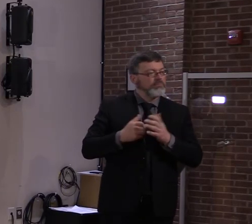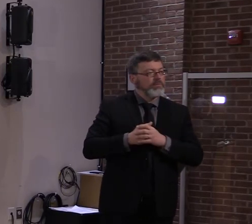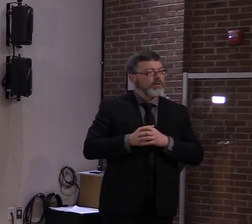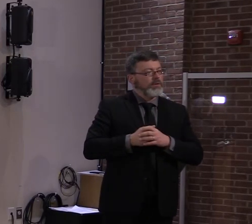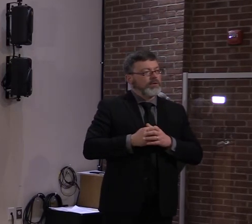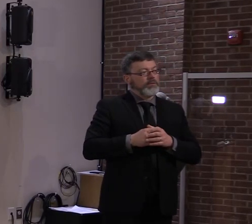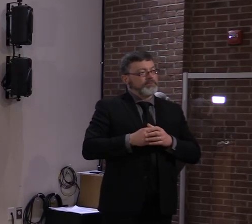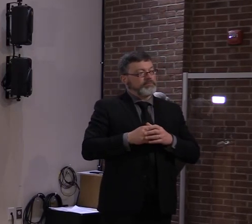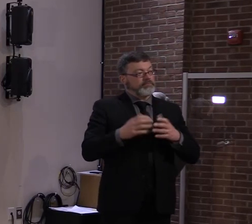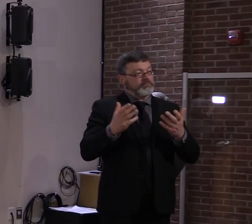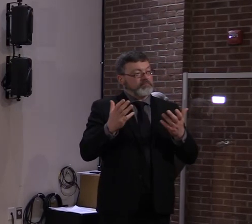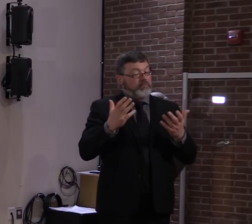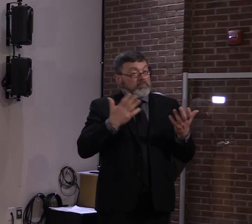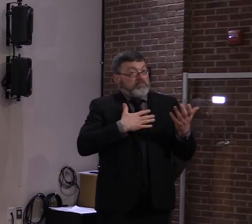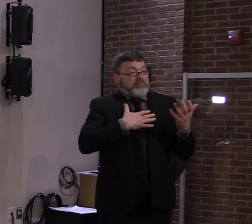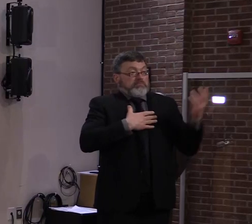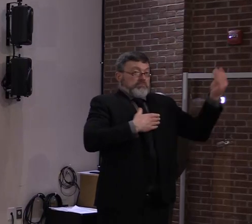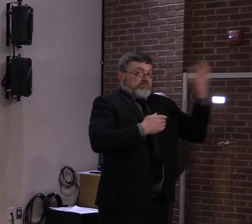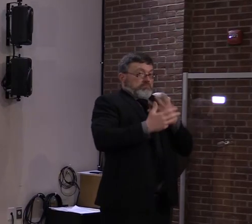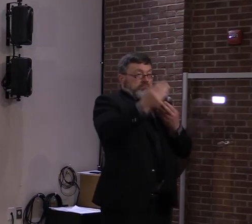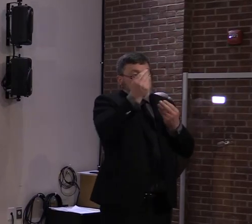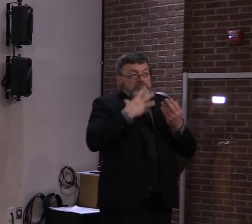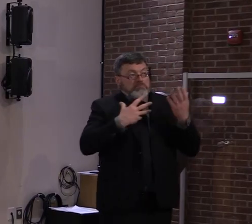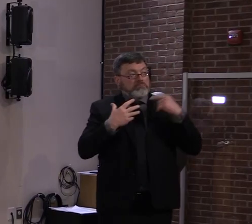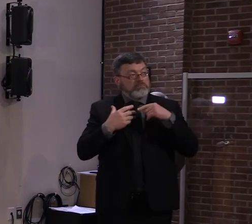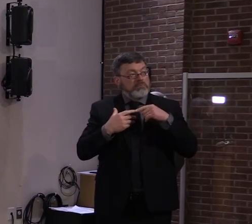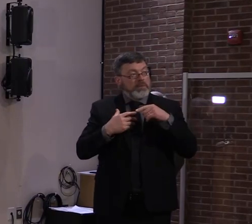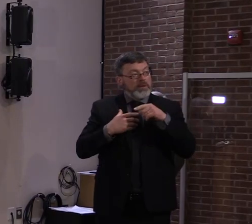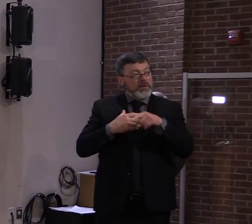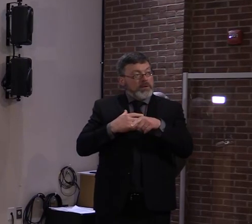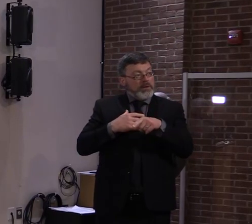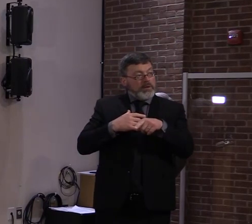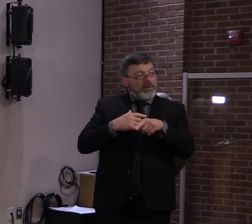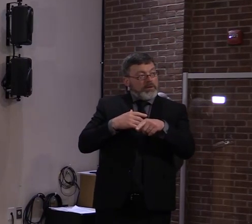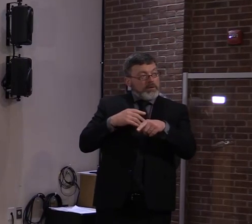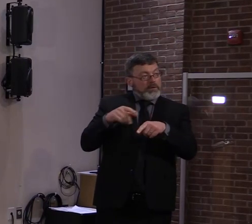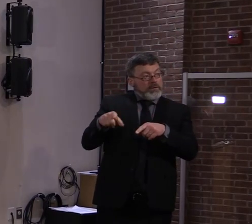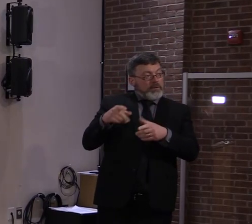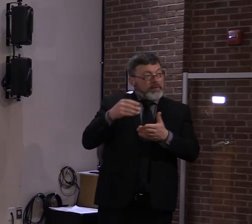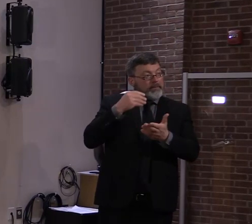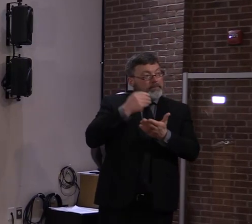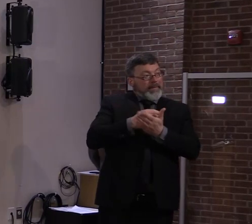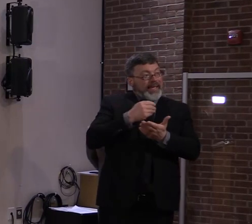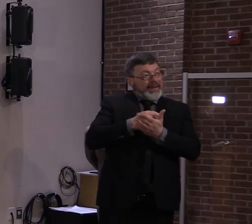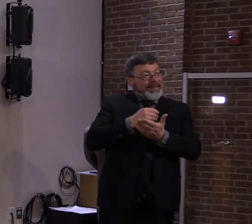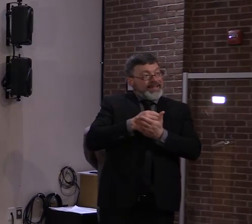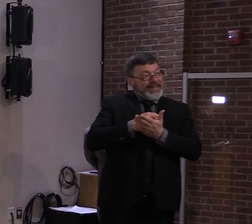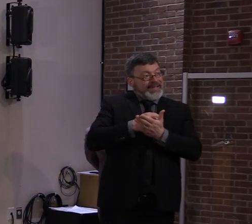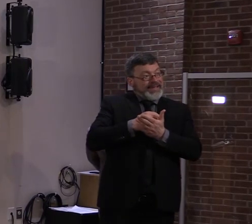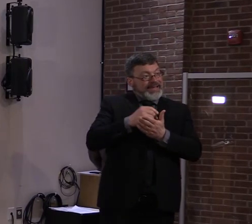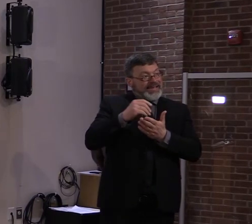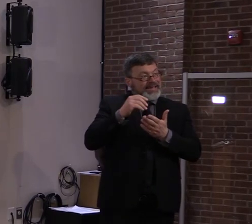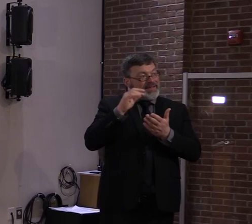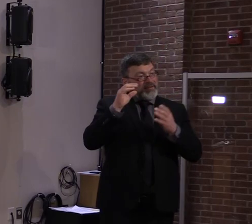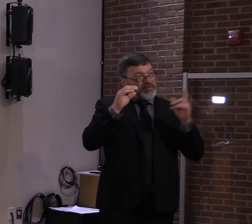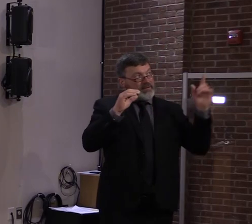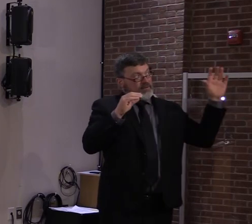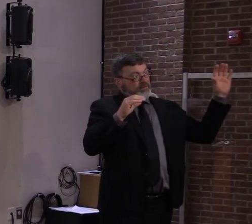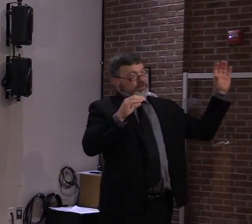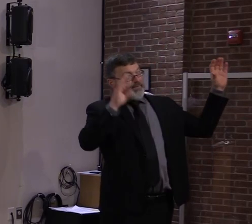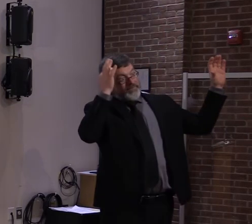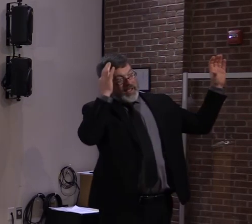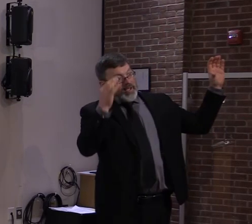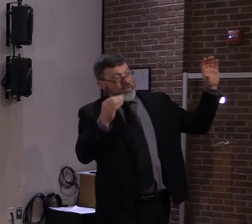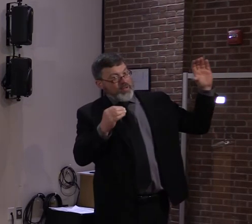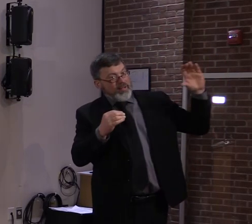a lot of those other funds are backed by federal dollars. So I guess I'm wondering if you can